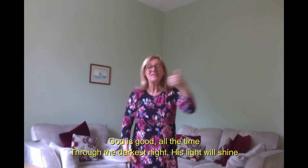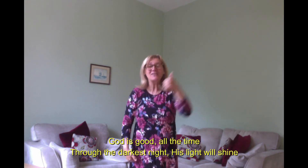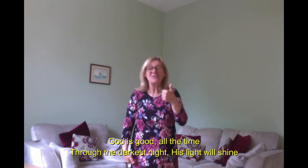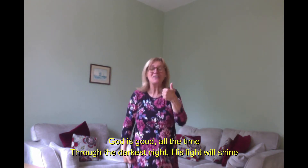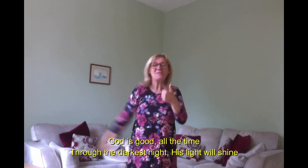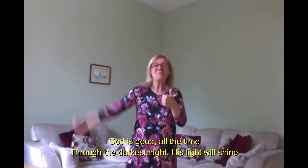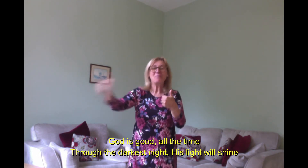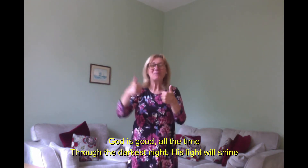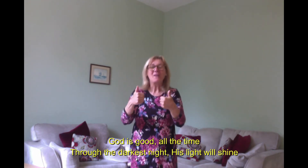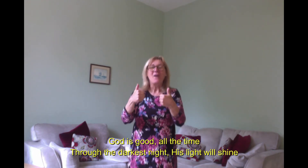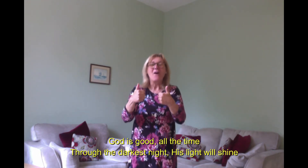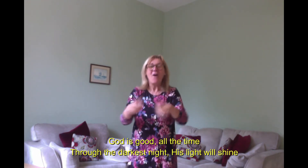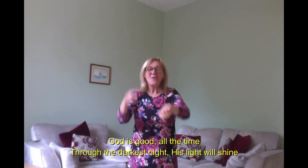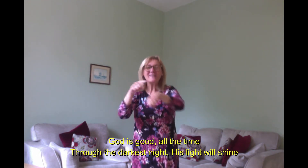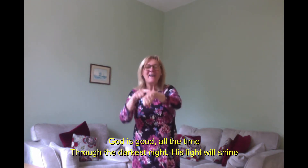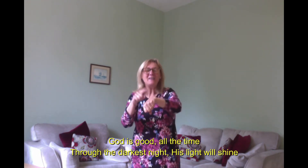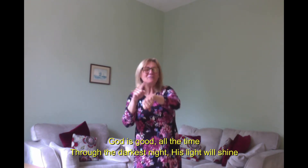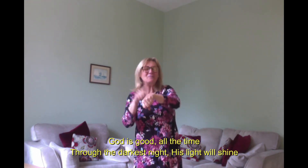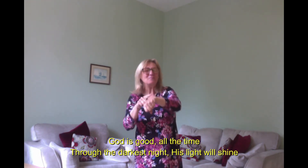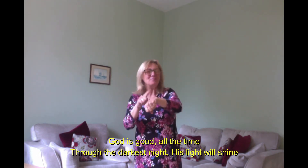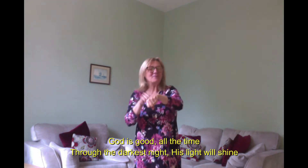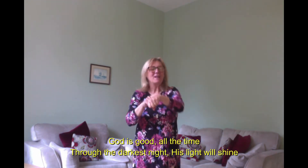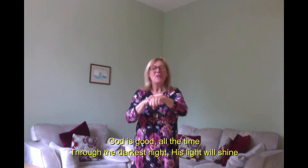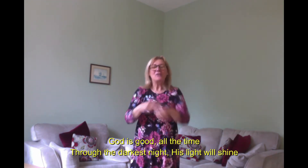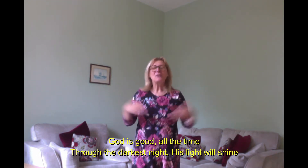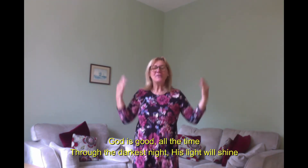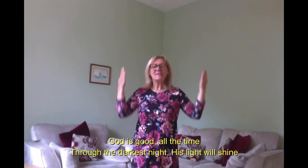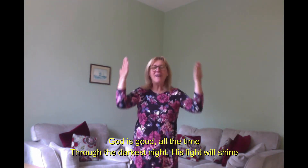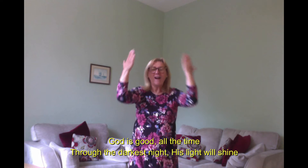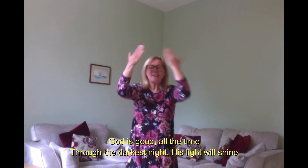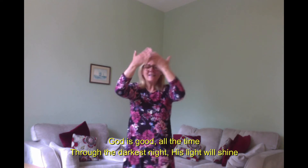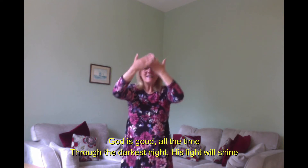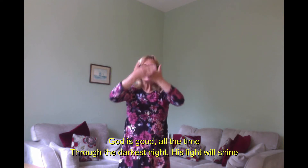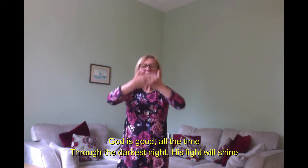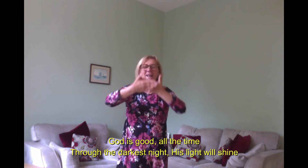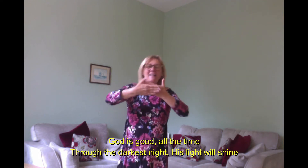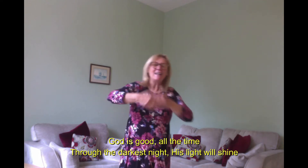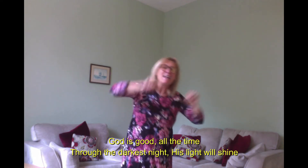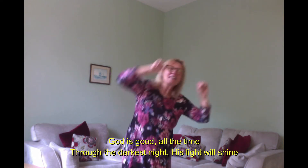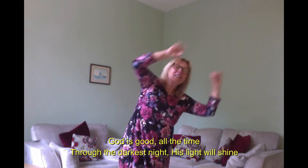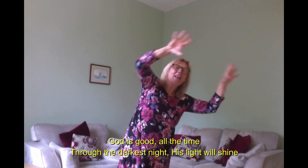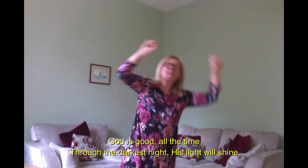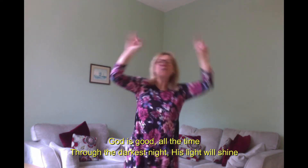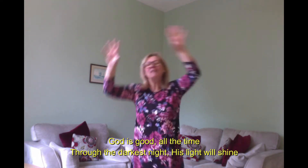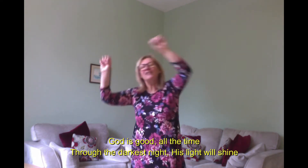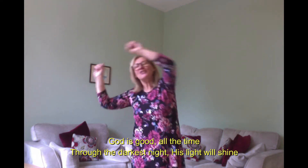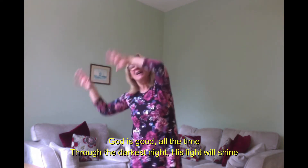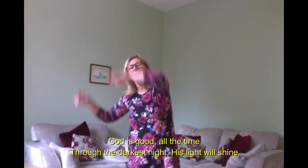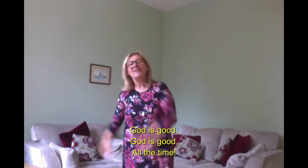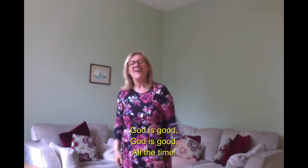praise in this heart of mine. God is good all the time. Through the darkest night, His light will shine. God